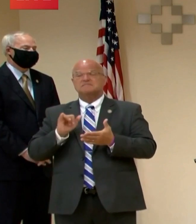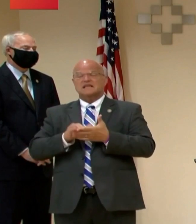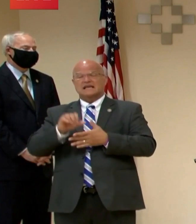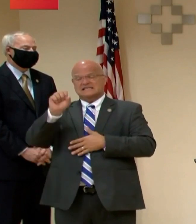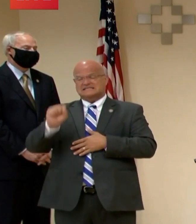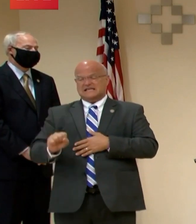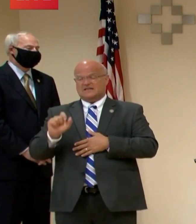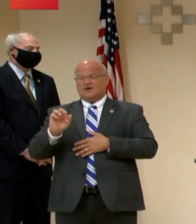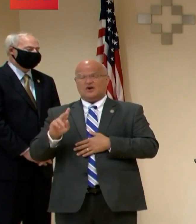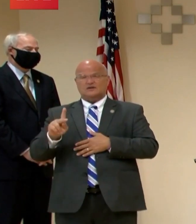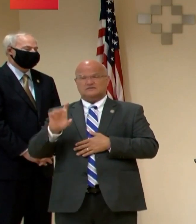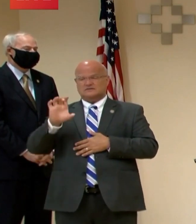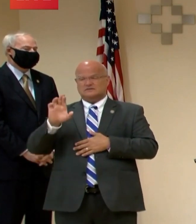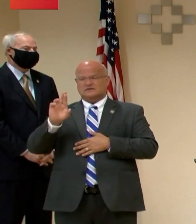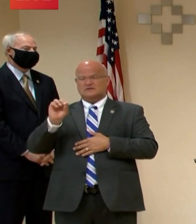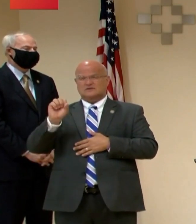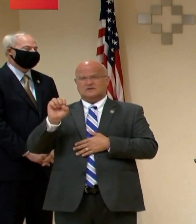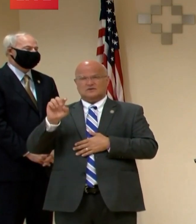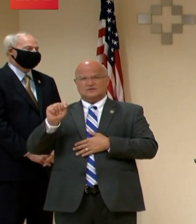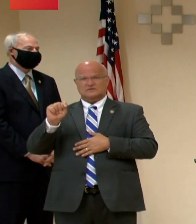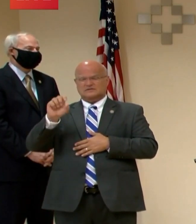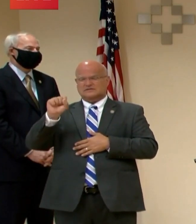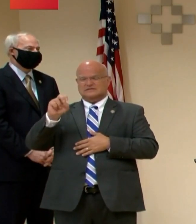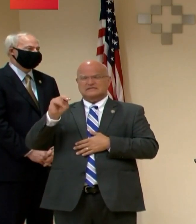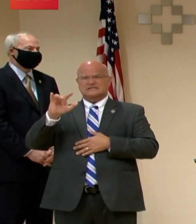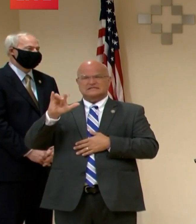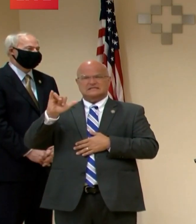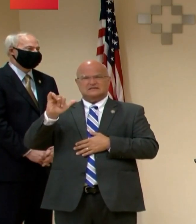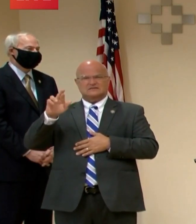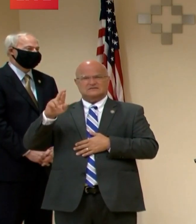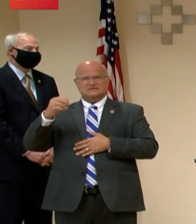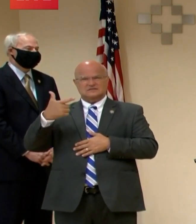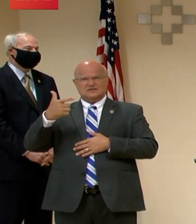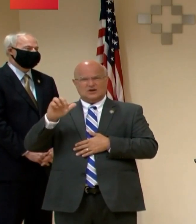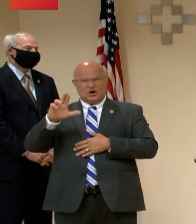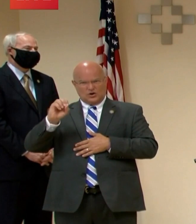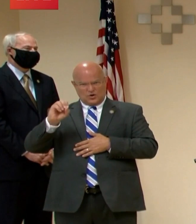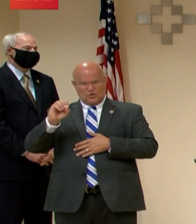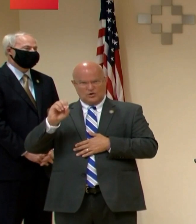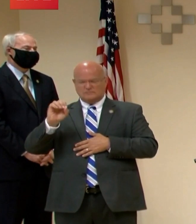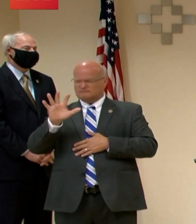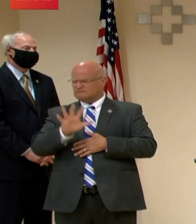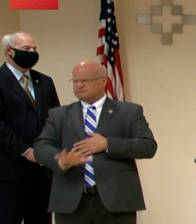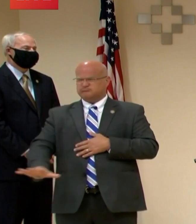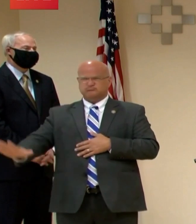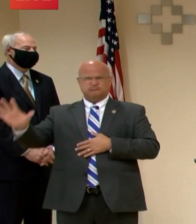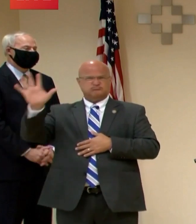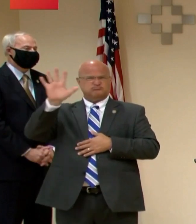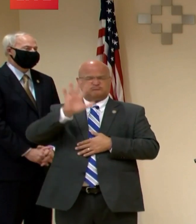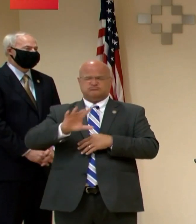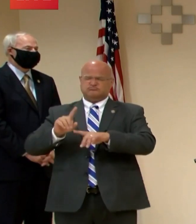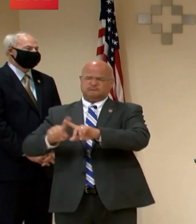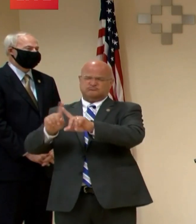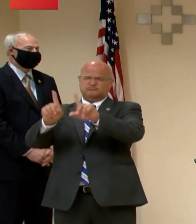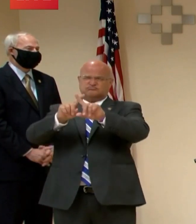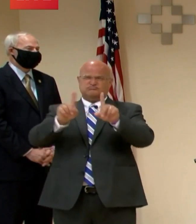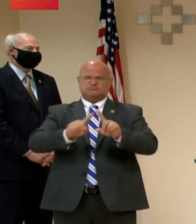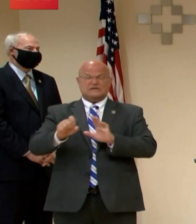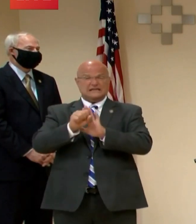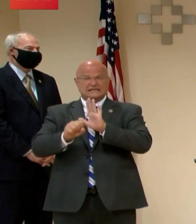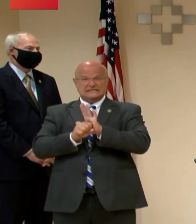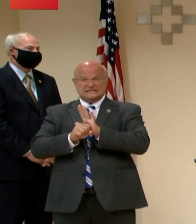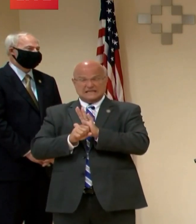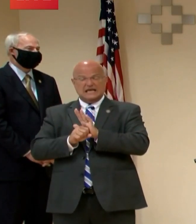down in South Arkansas and Crossett, a company called Synergy Cargo. So you can see this is across the board in industry, across the board in the